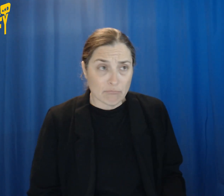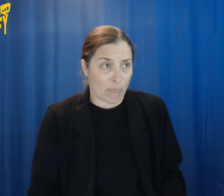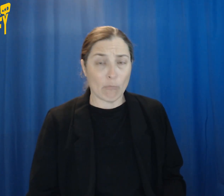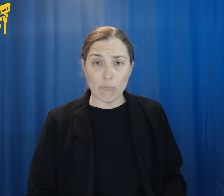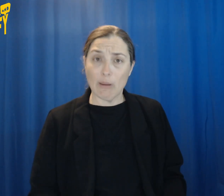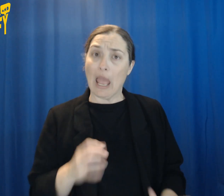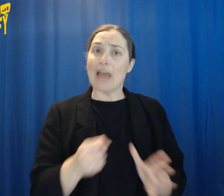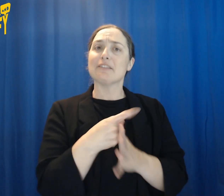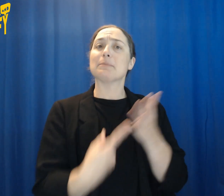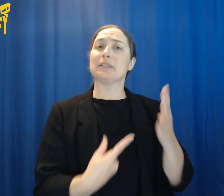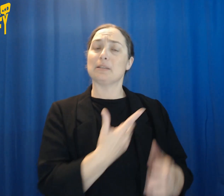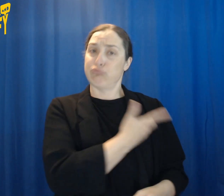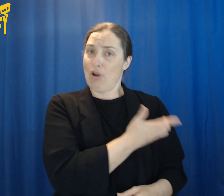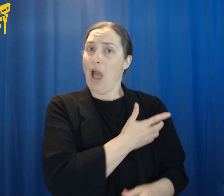disability pride, but I think that